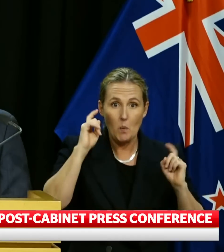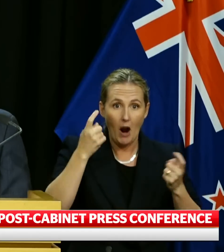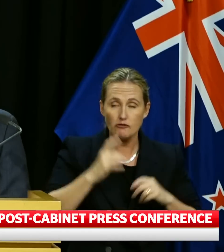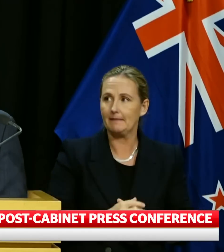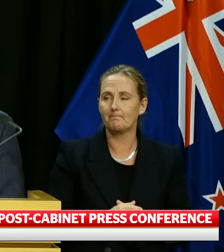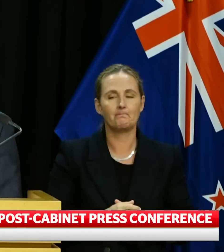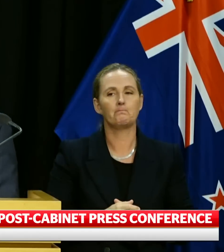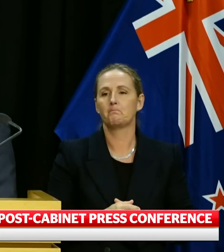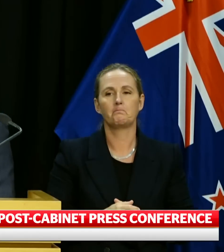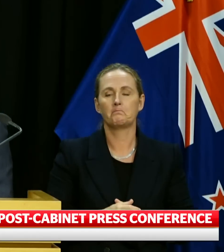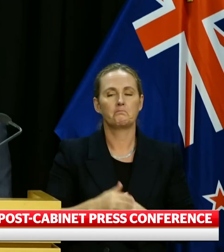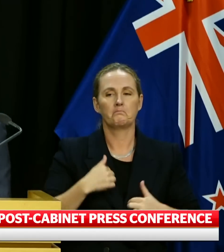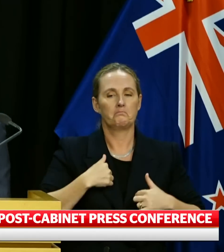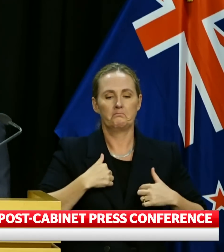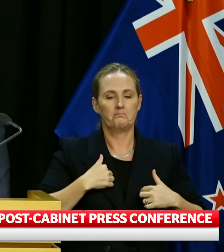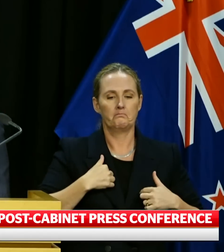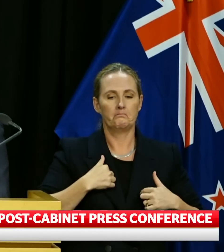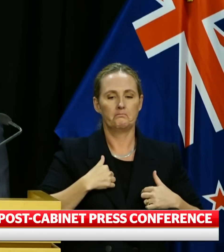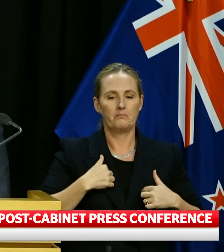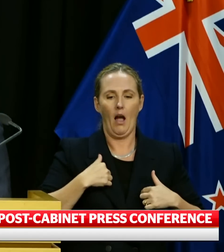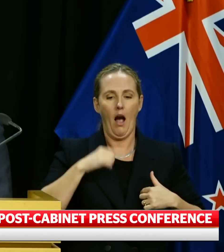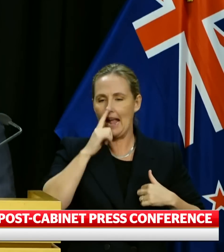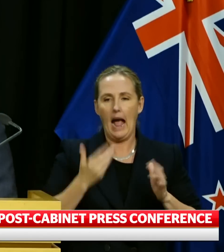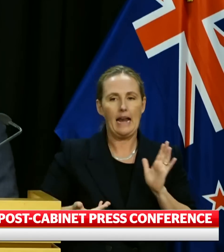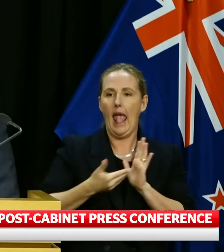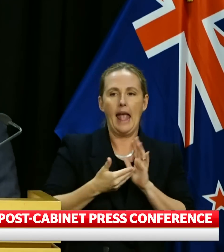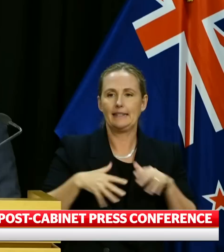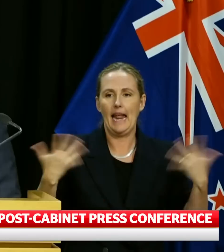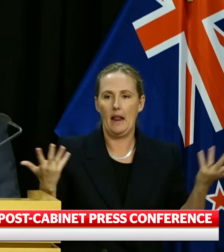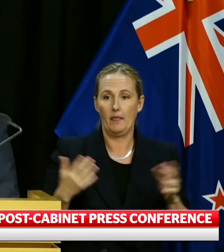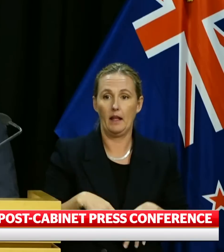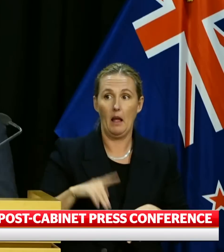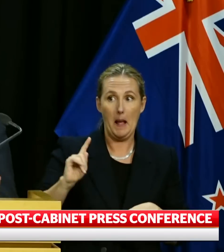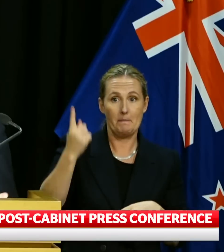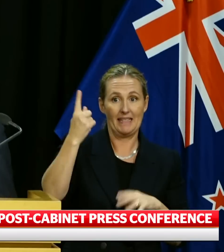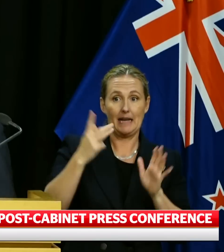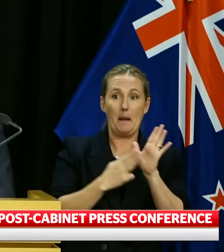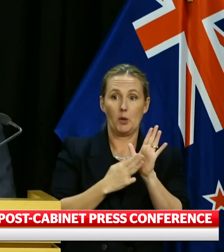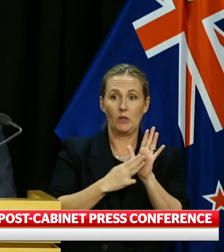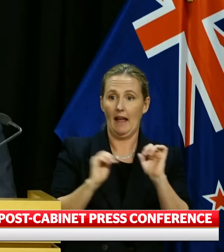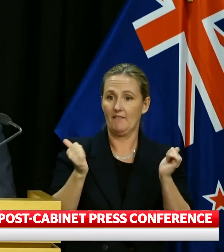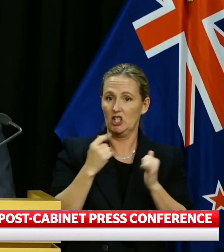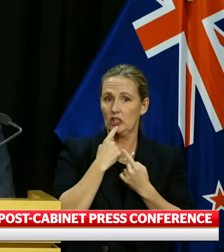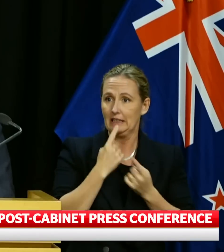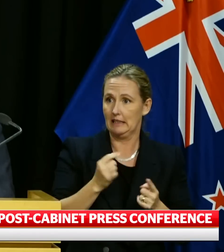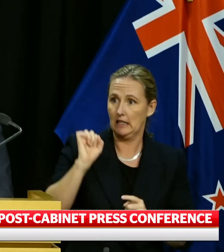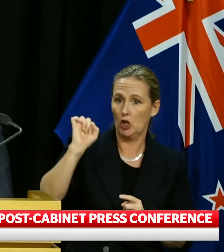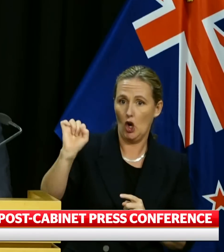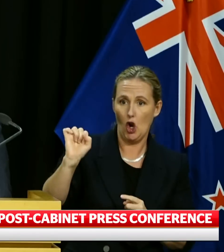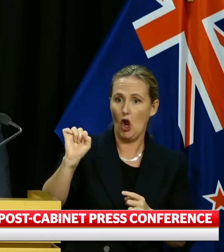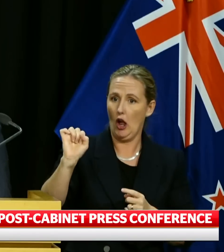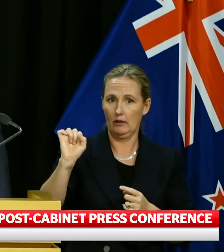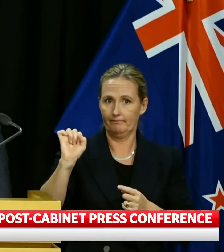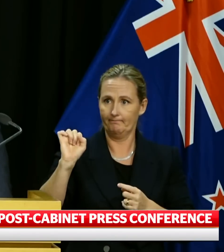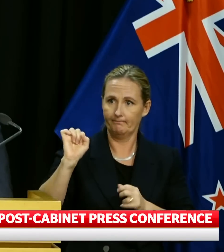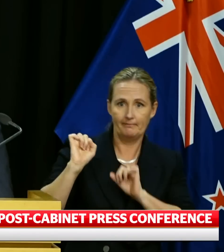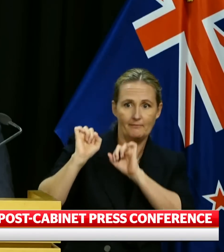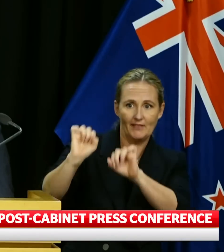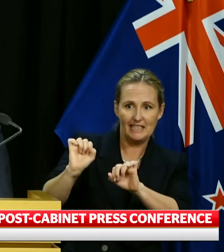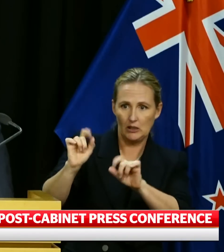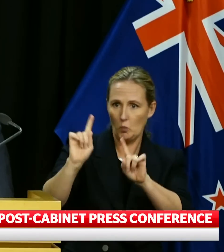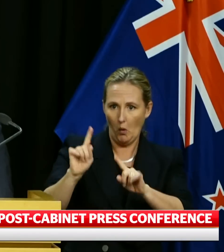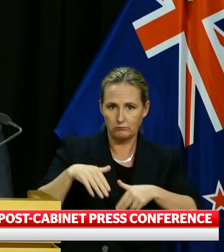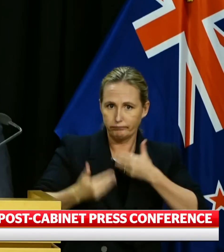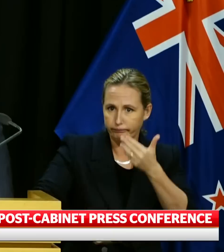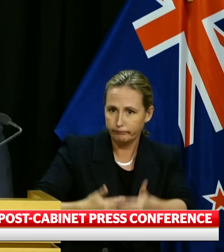to add to the statement that Minister Mahuta put out, which I think encapsulates the messages from her visit. We will of course have